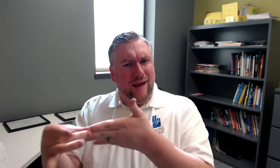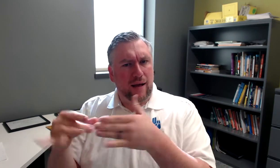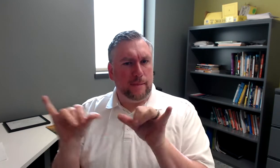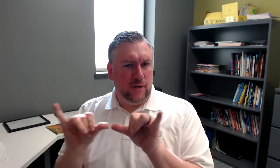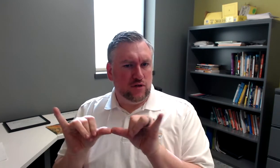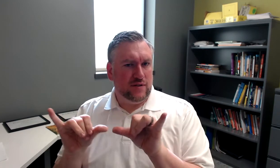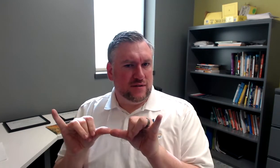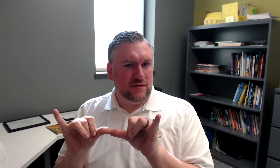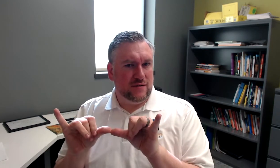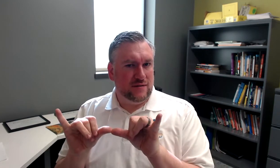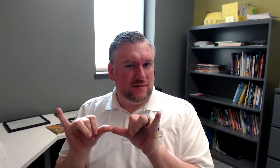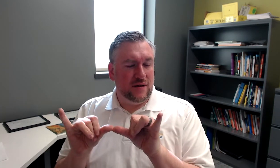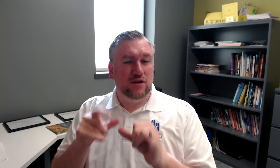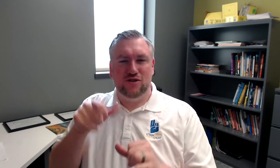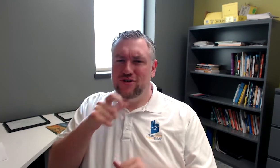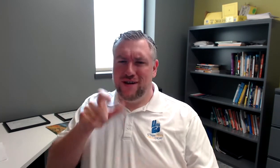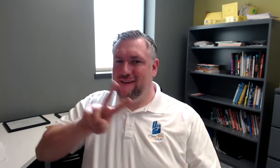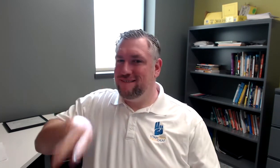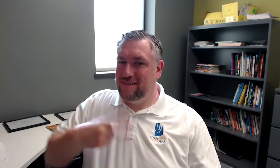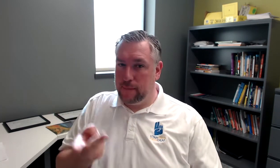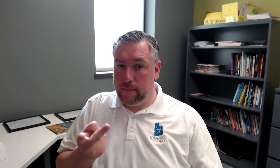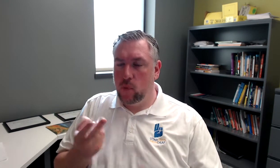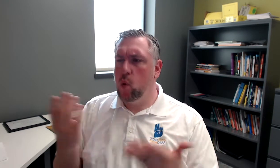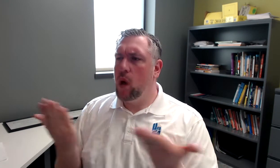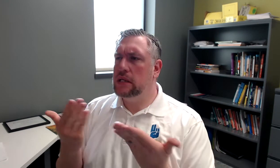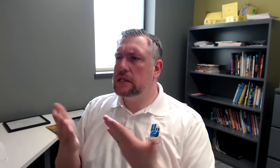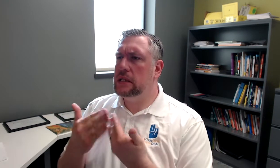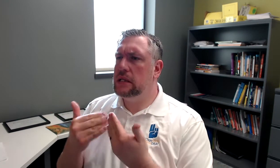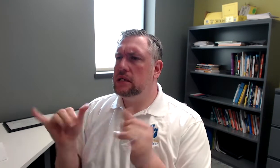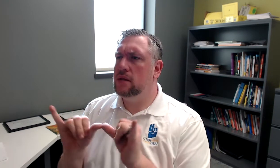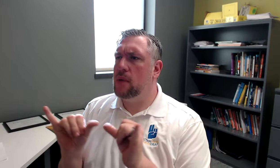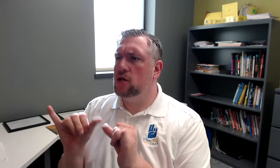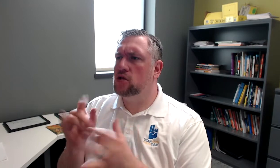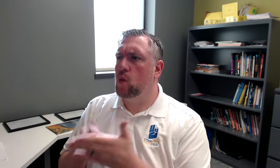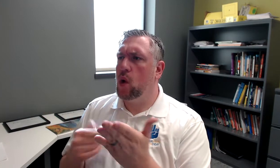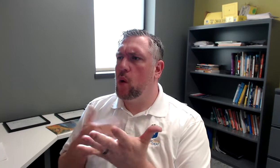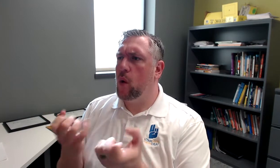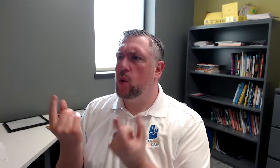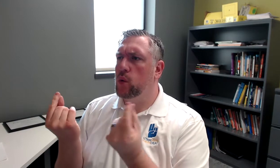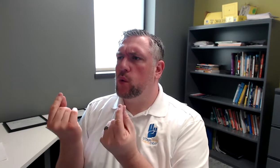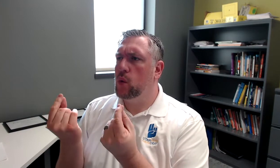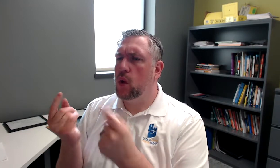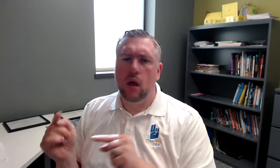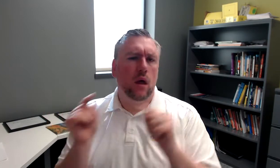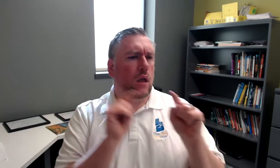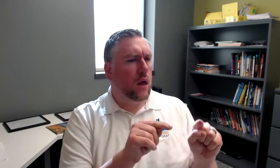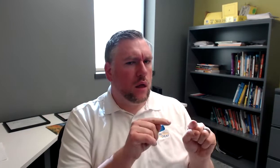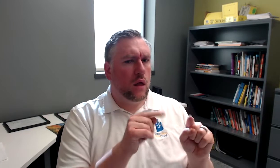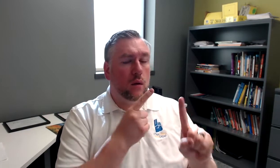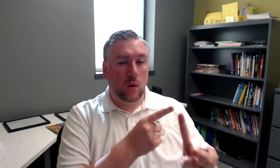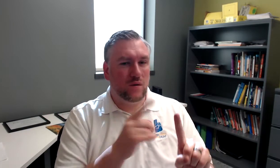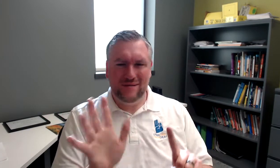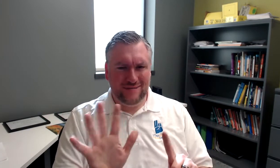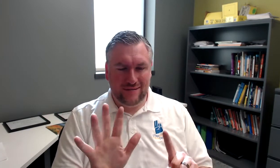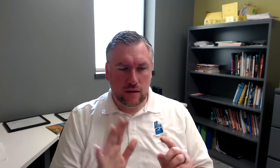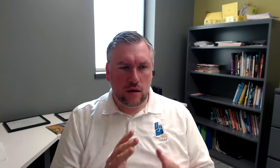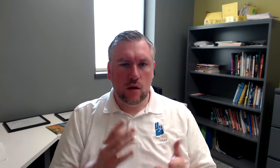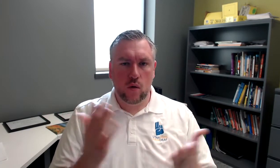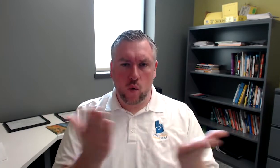and your goal really help guide that measurement. We shouldn't flip it. What's easy measurement? What do I want to do? And